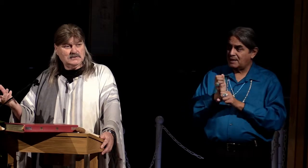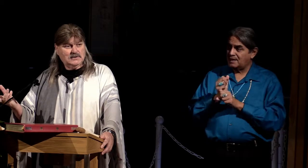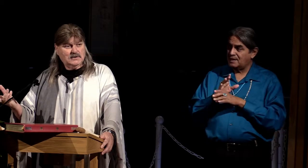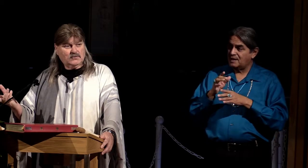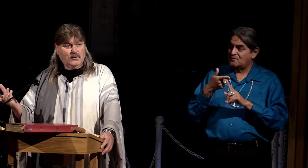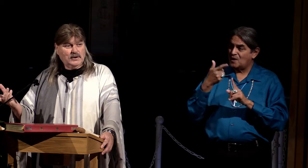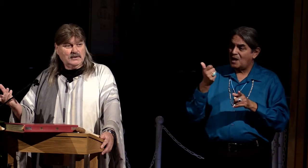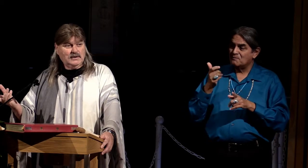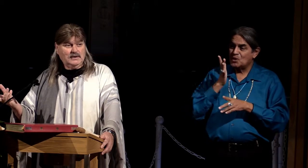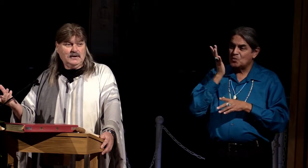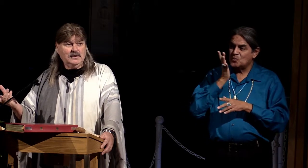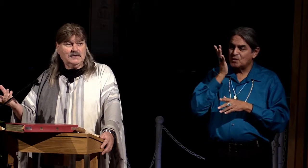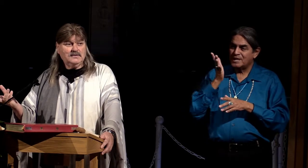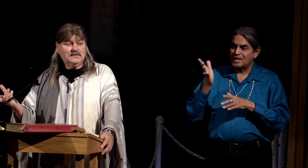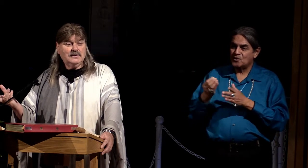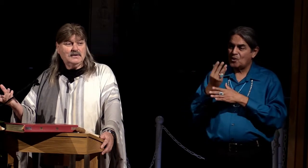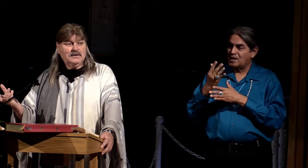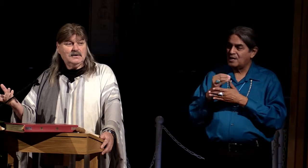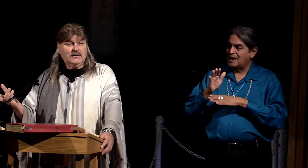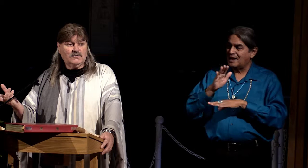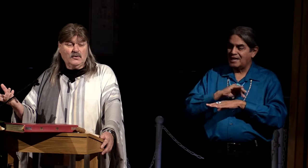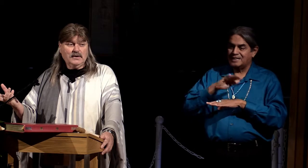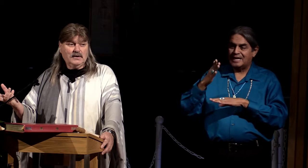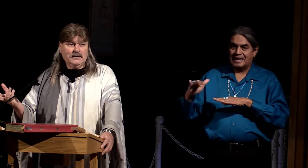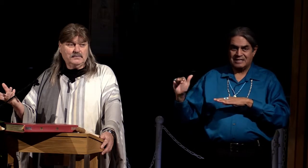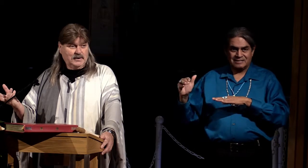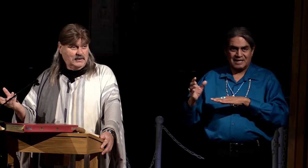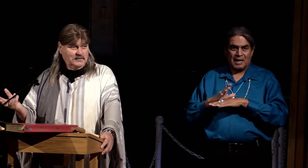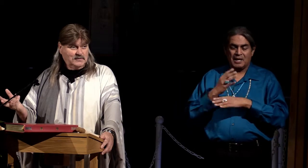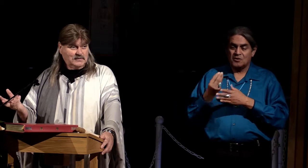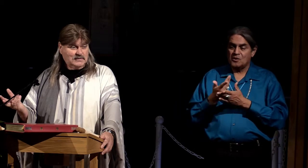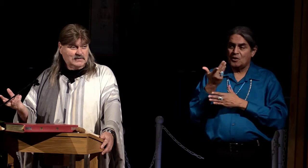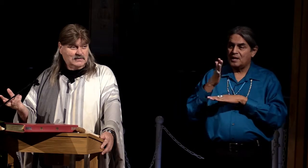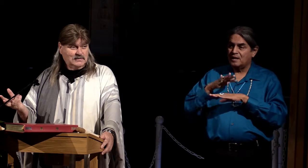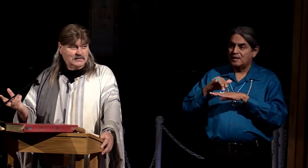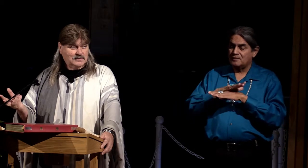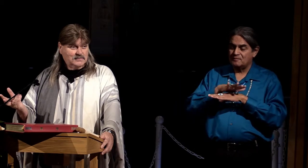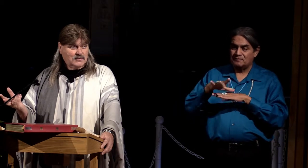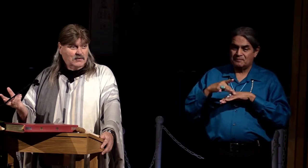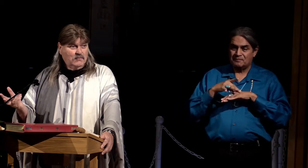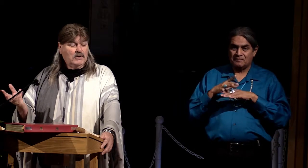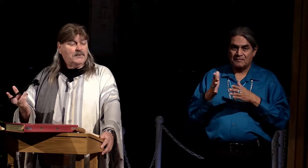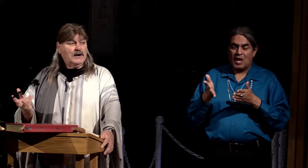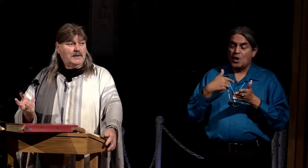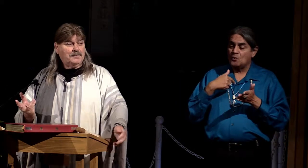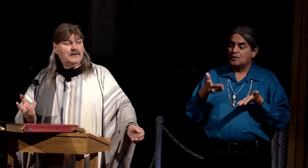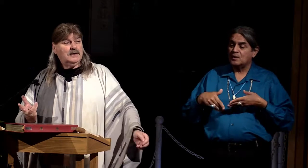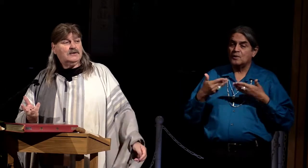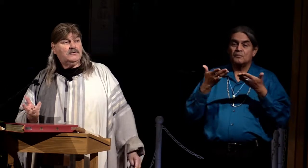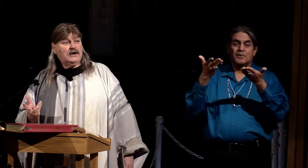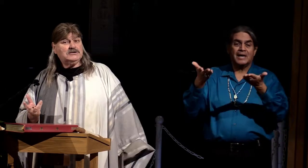wheat growing in the hills and growing on the plains. We will bring